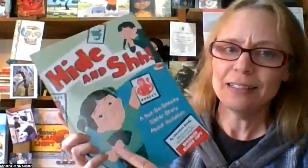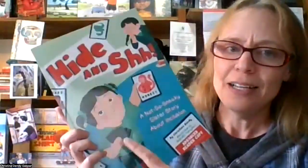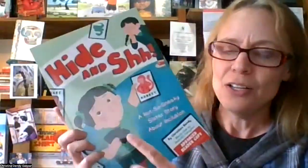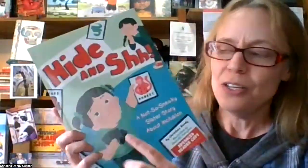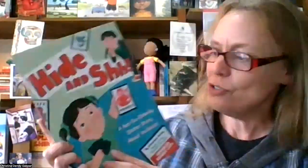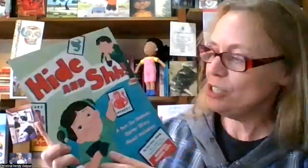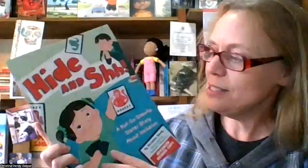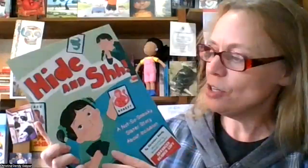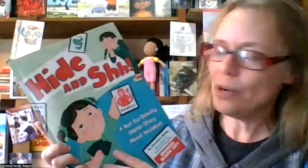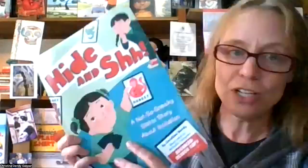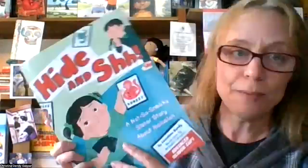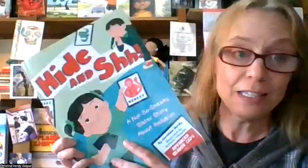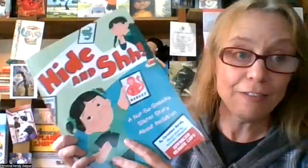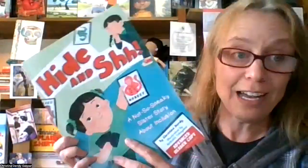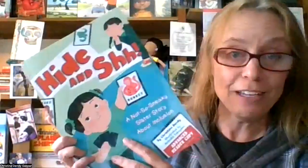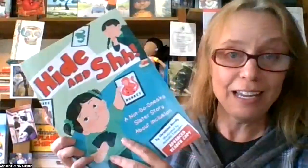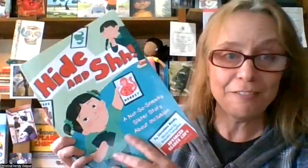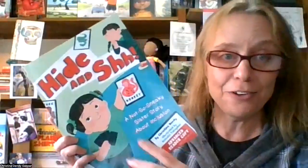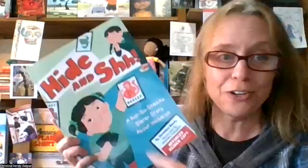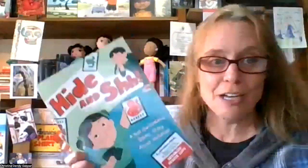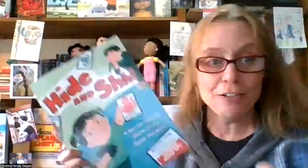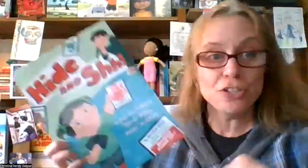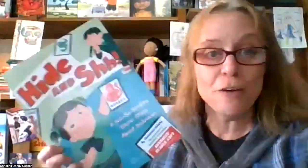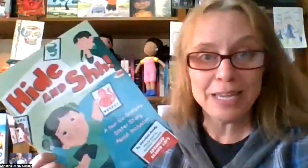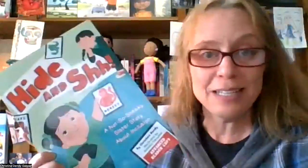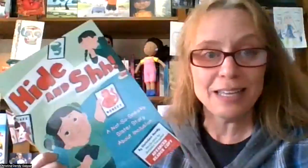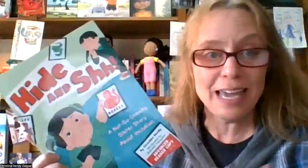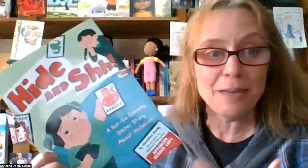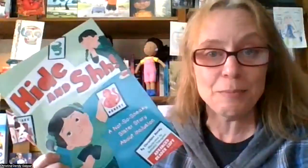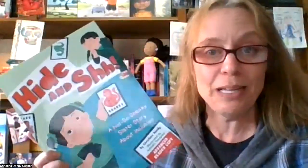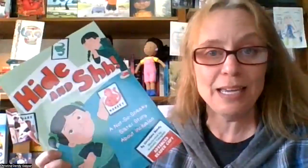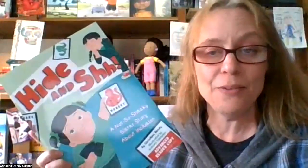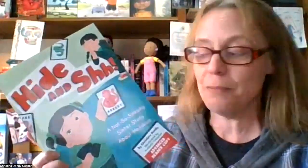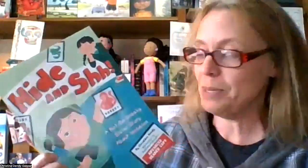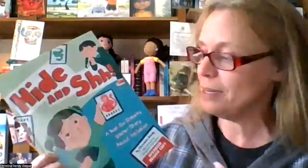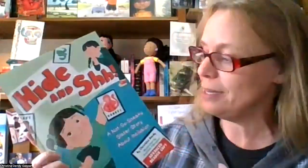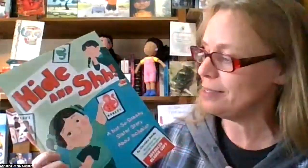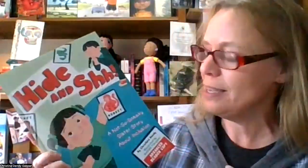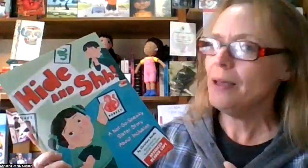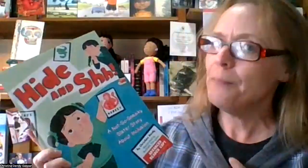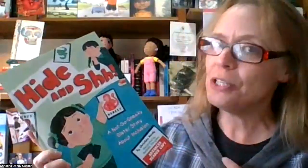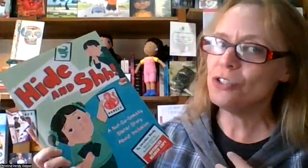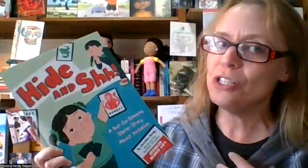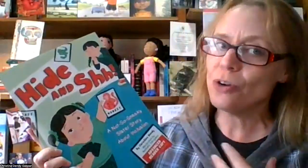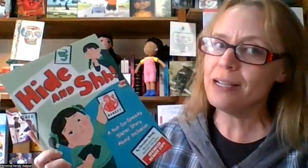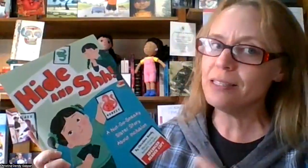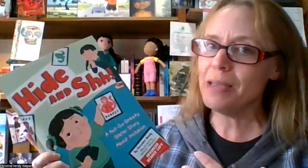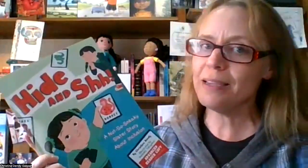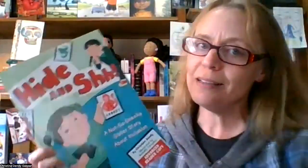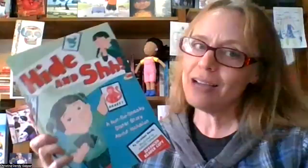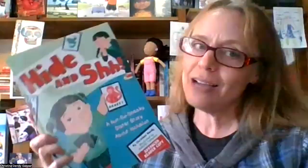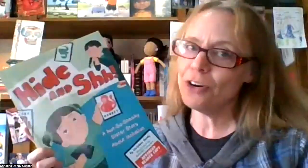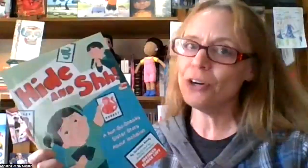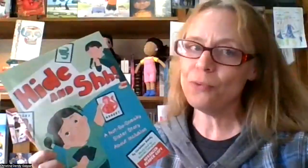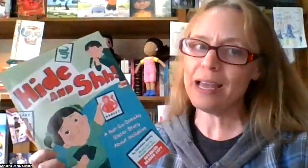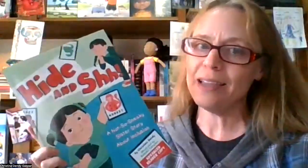Dinah, she does a great job self-advocating for herself and jumping into the game and playing with the big kids, but she tries to make